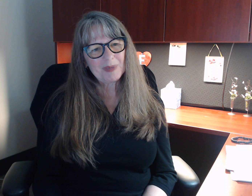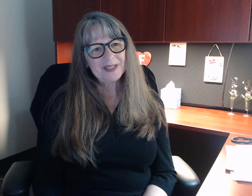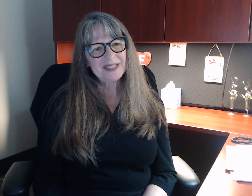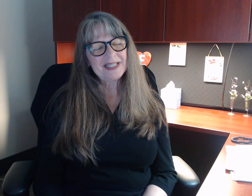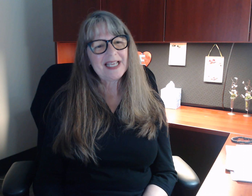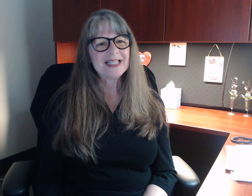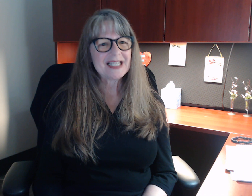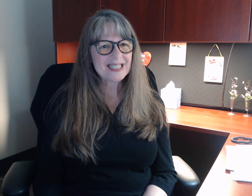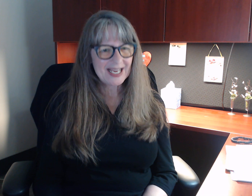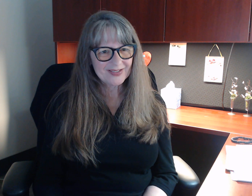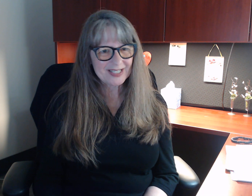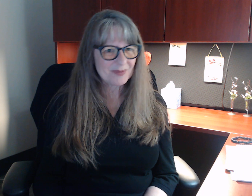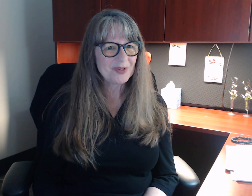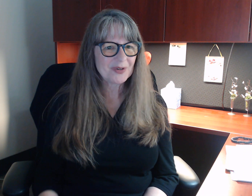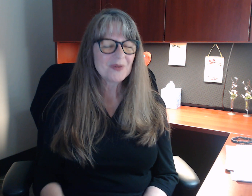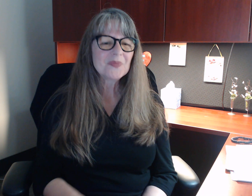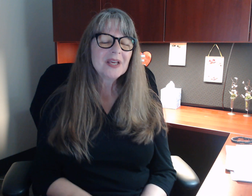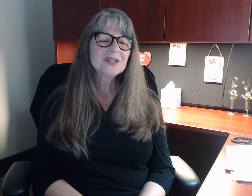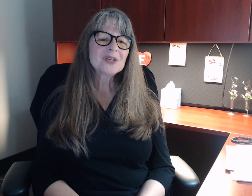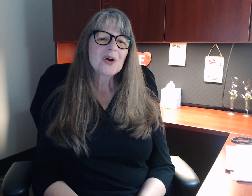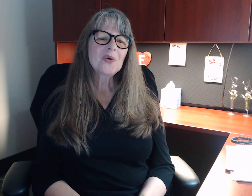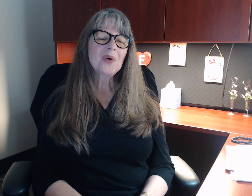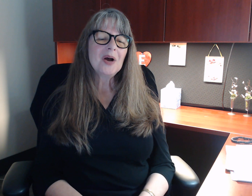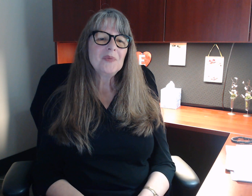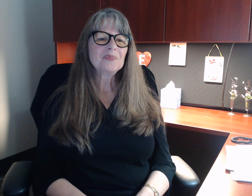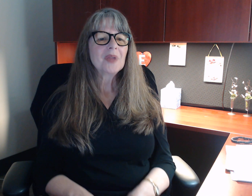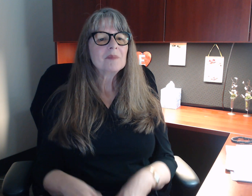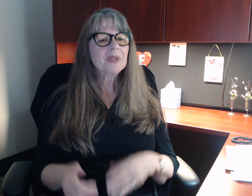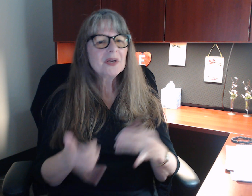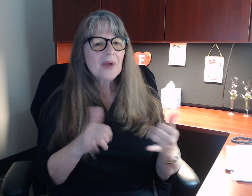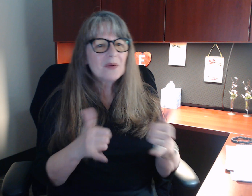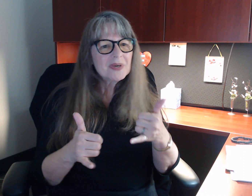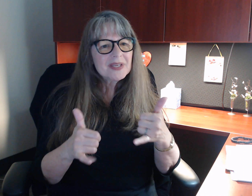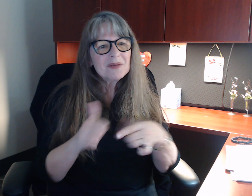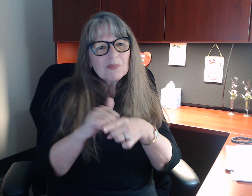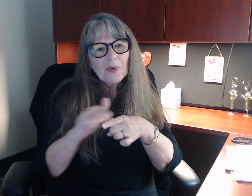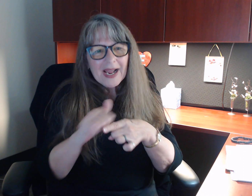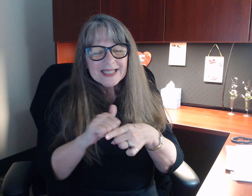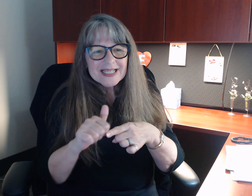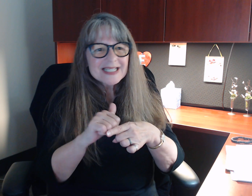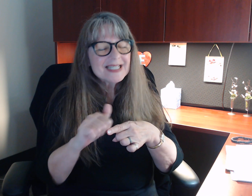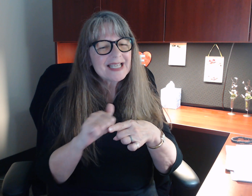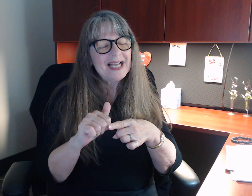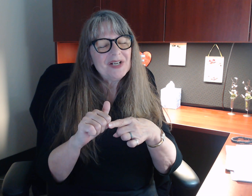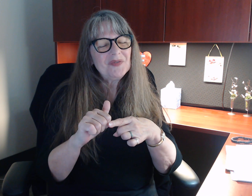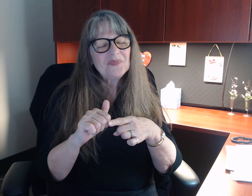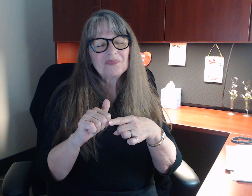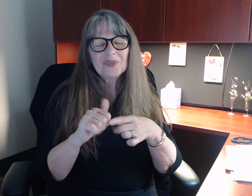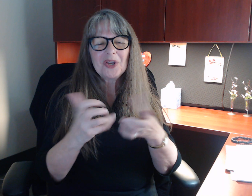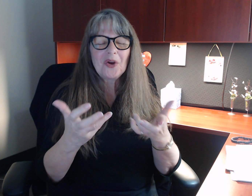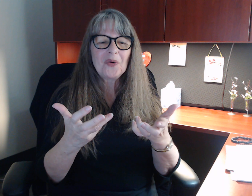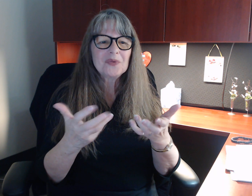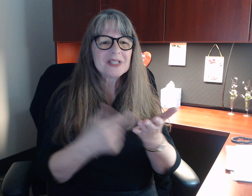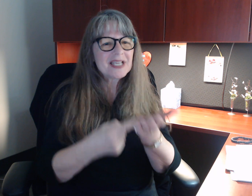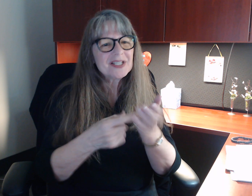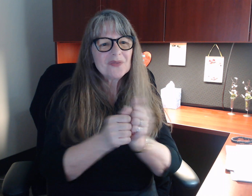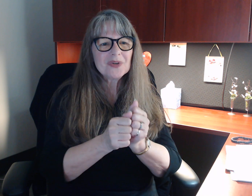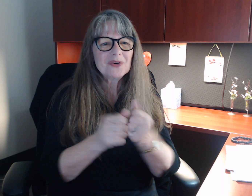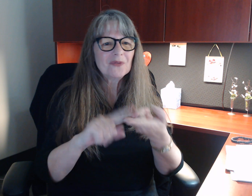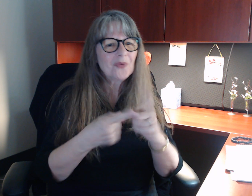spellings, and sound similar. So play around with it, practice, discuss it with your friends